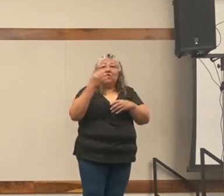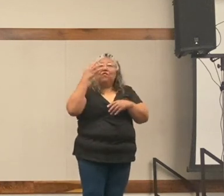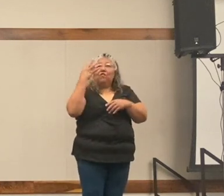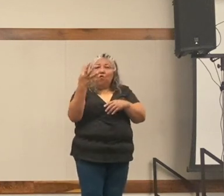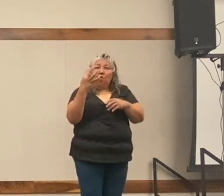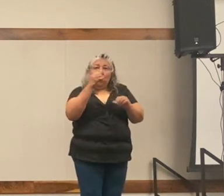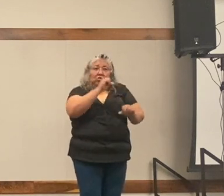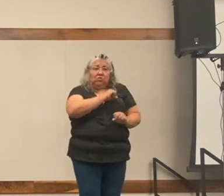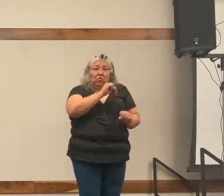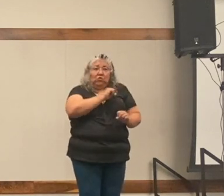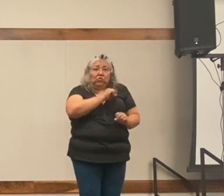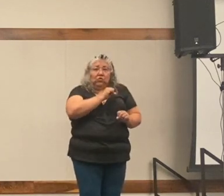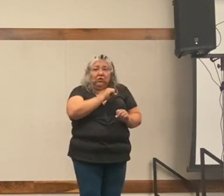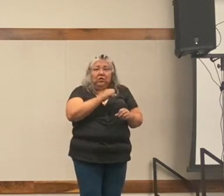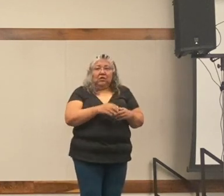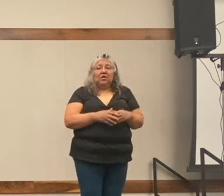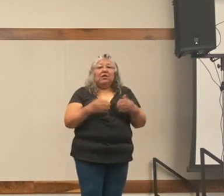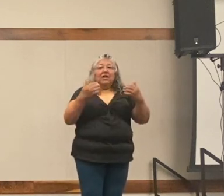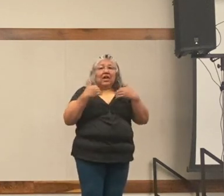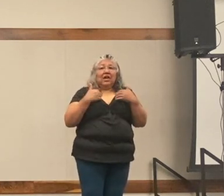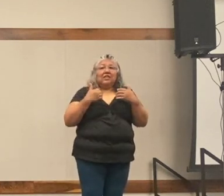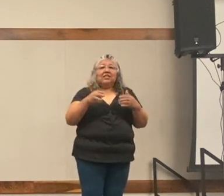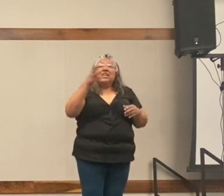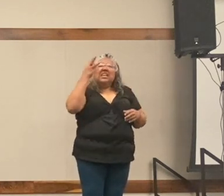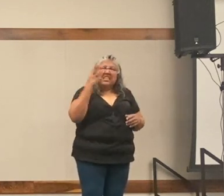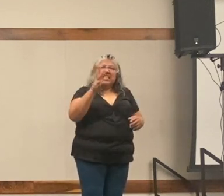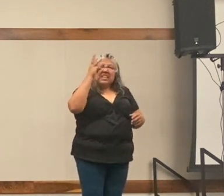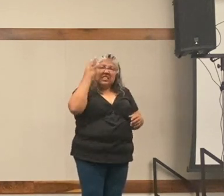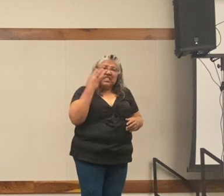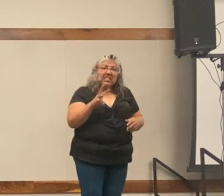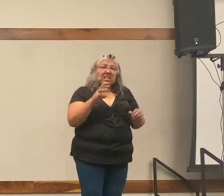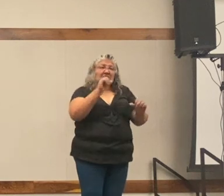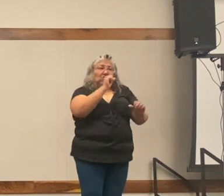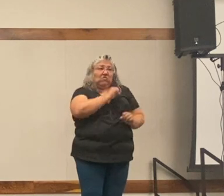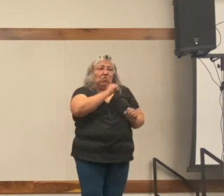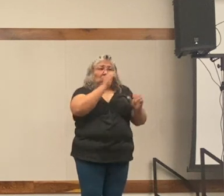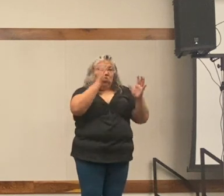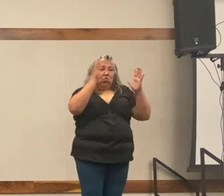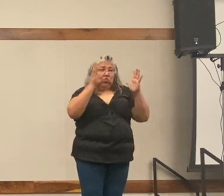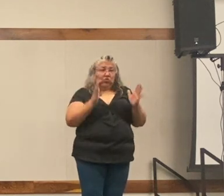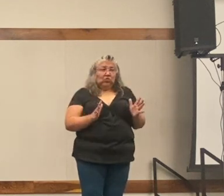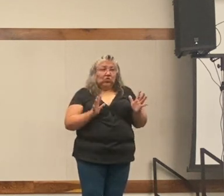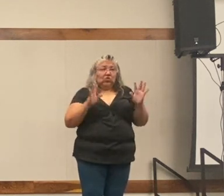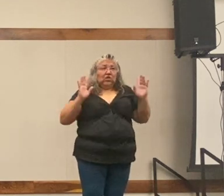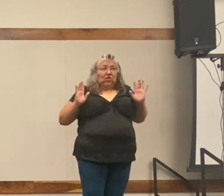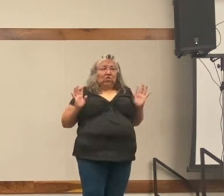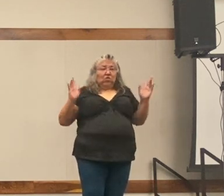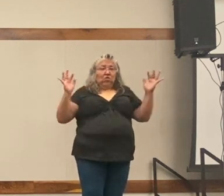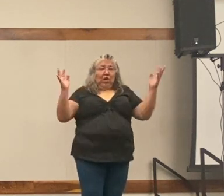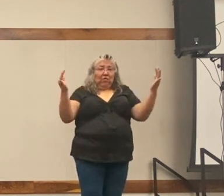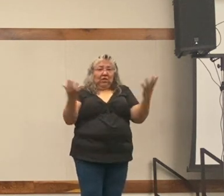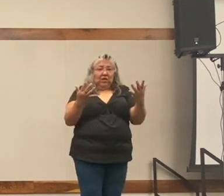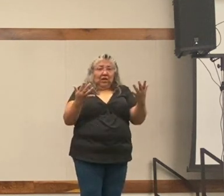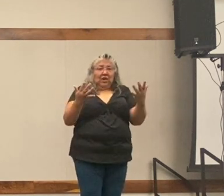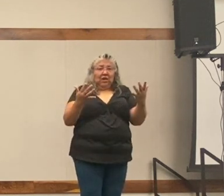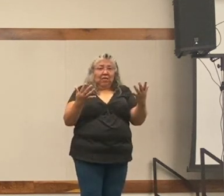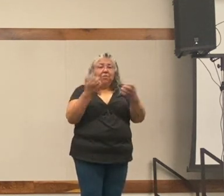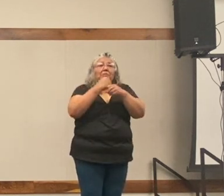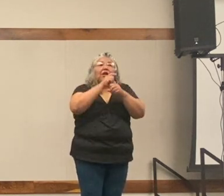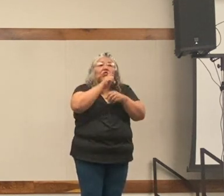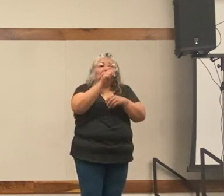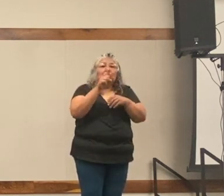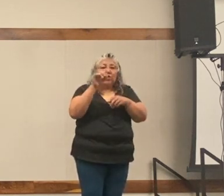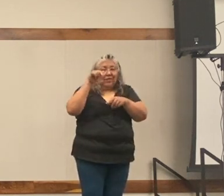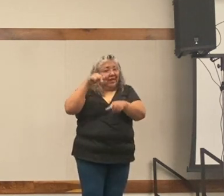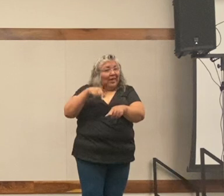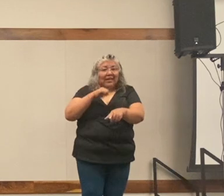four soldiers. He has 16 soldiers surrounding him, making sure that